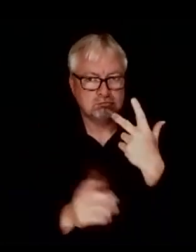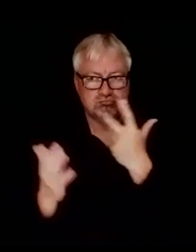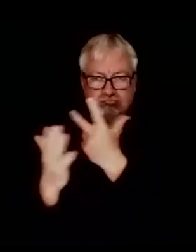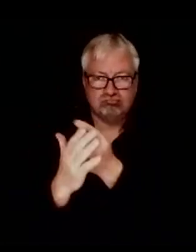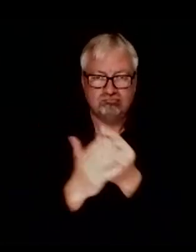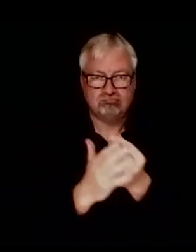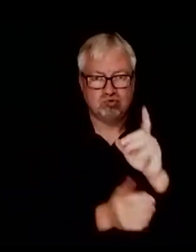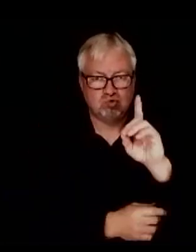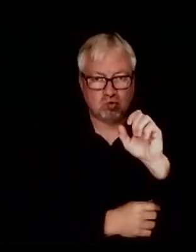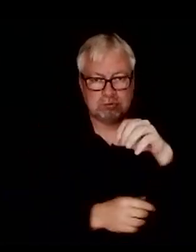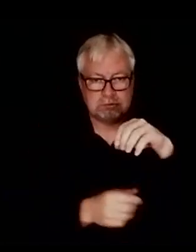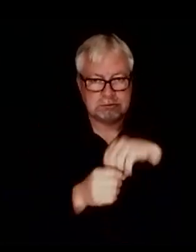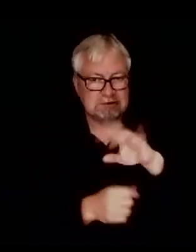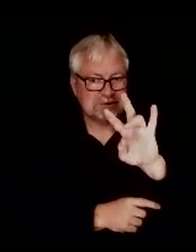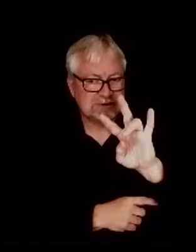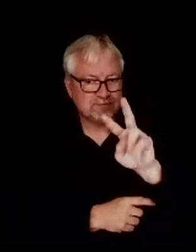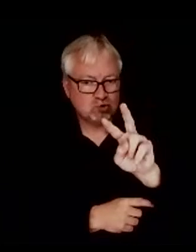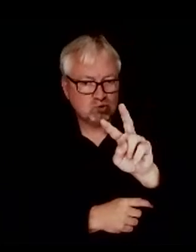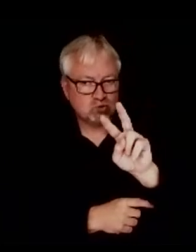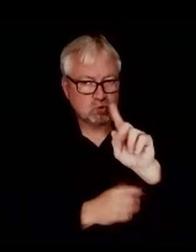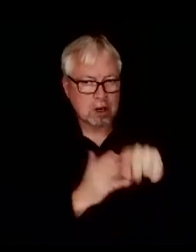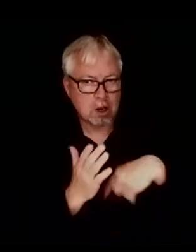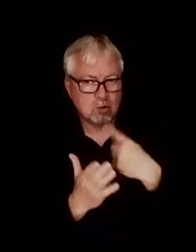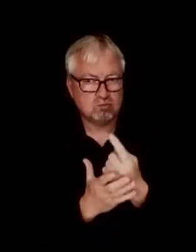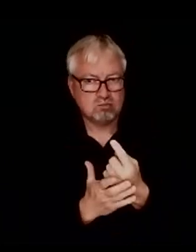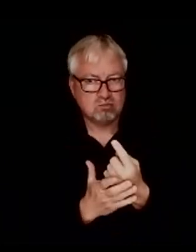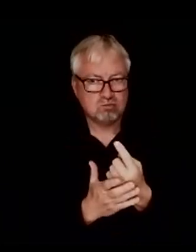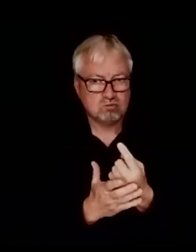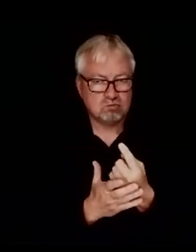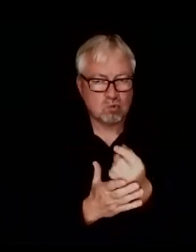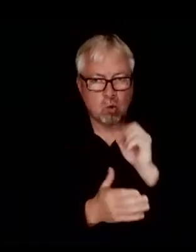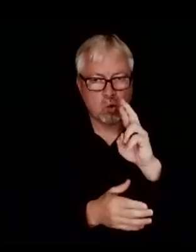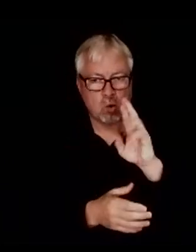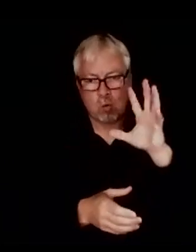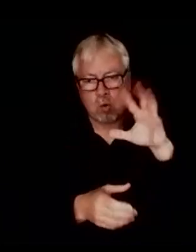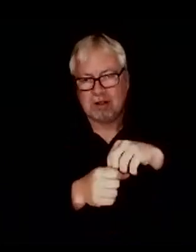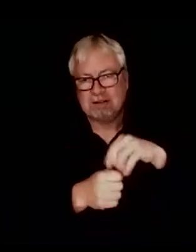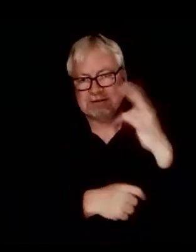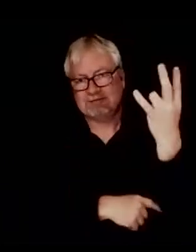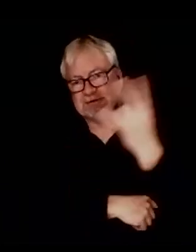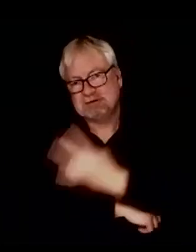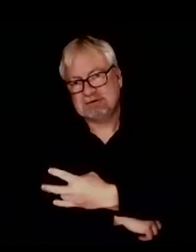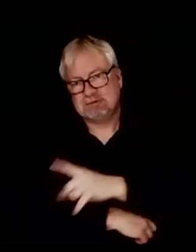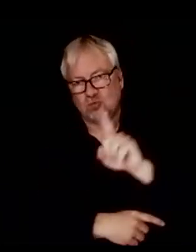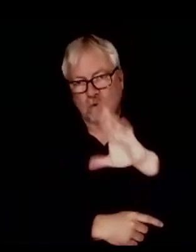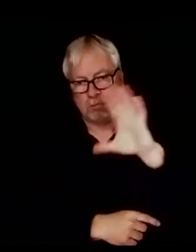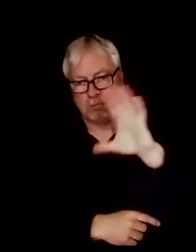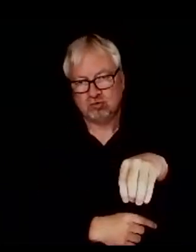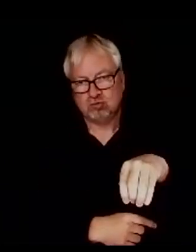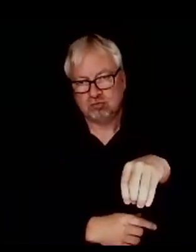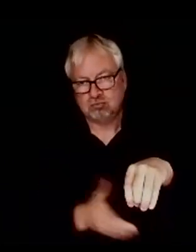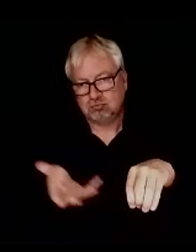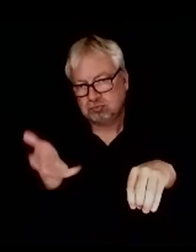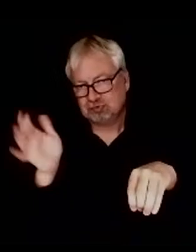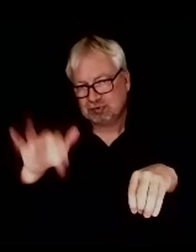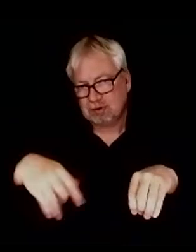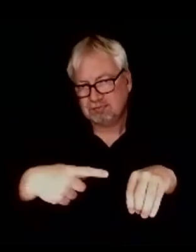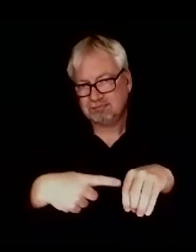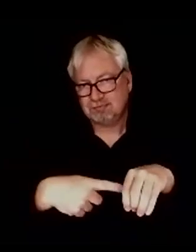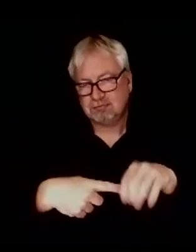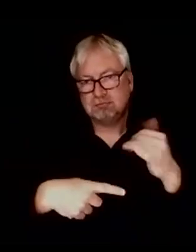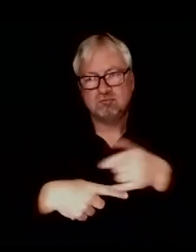as possible within 7 days. So I think you'll see more of the emphasis on that 7-day metric,